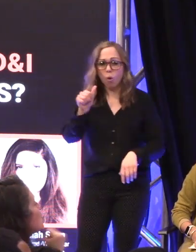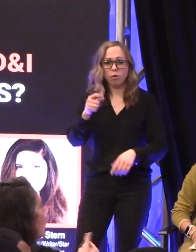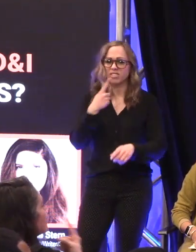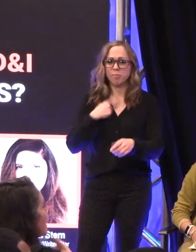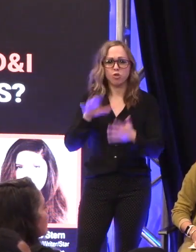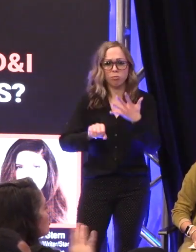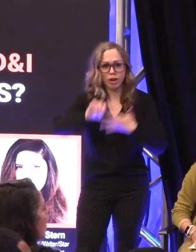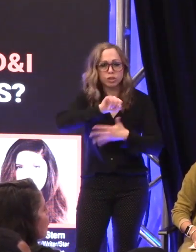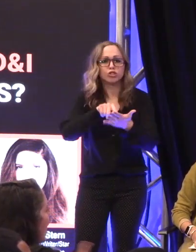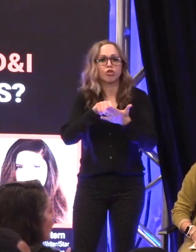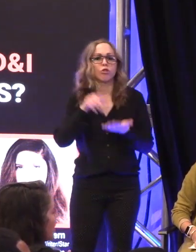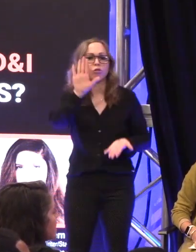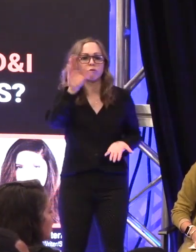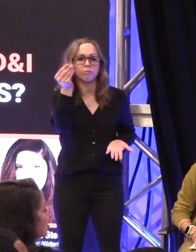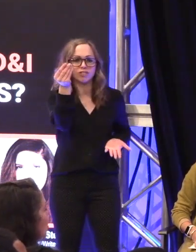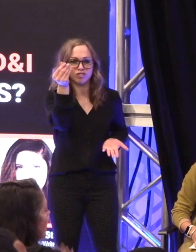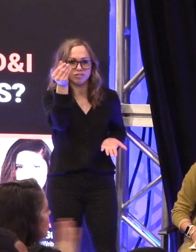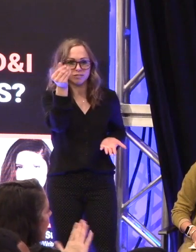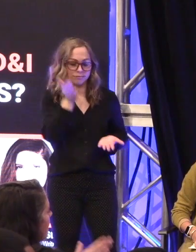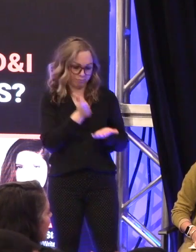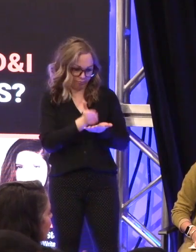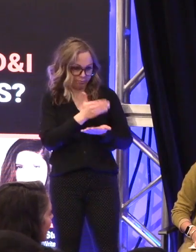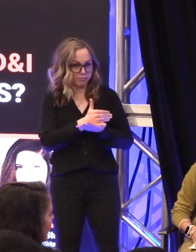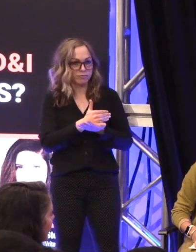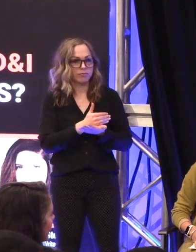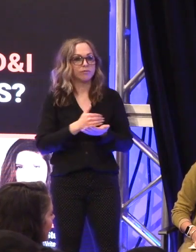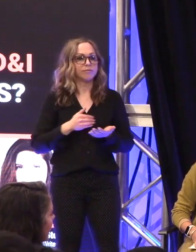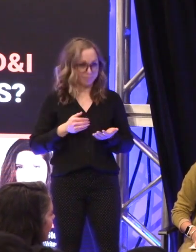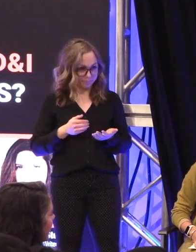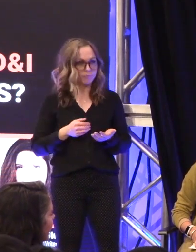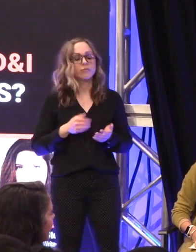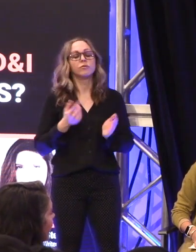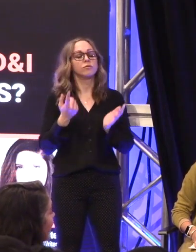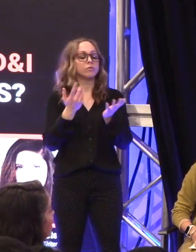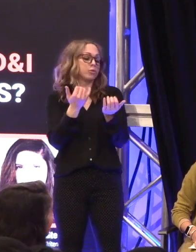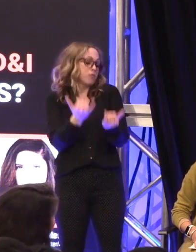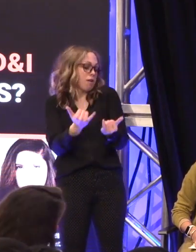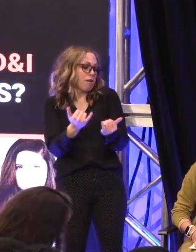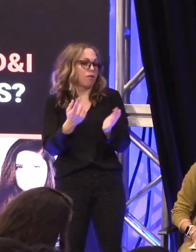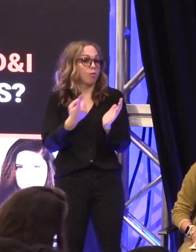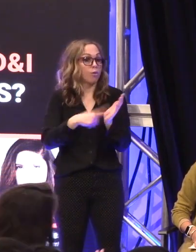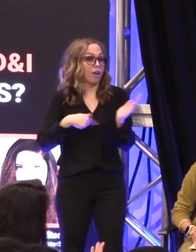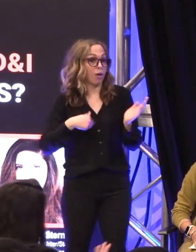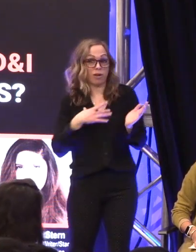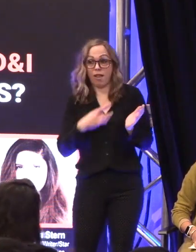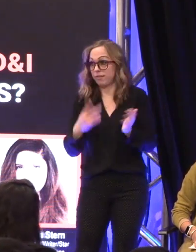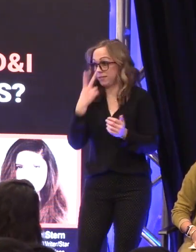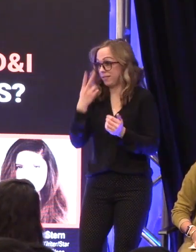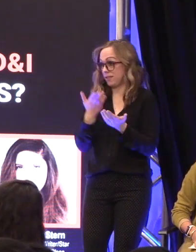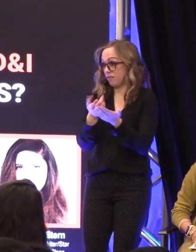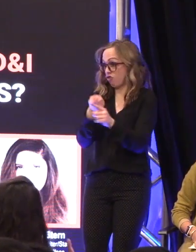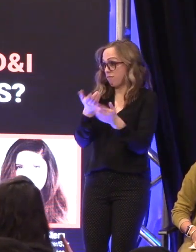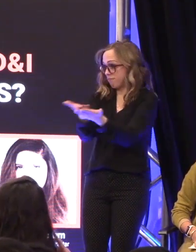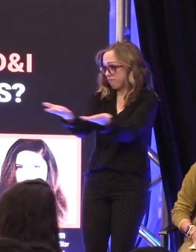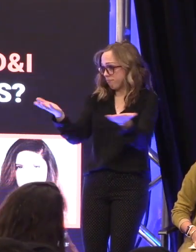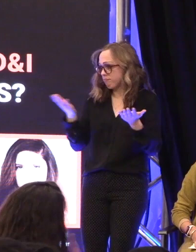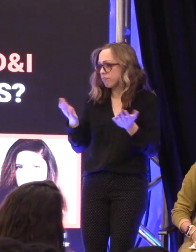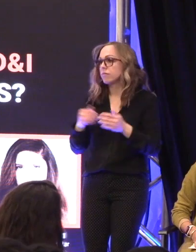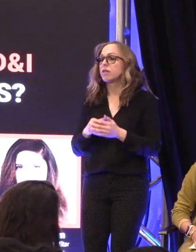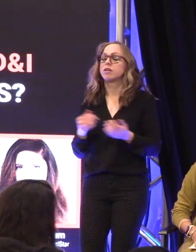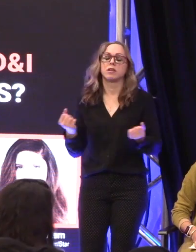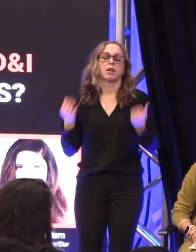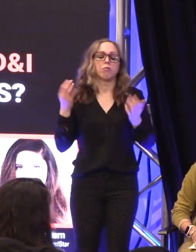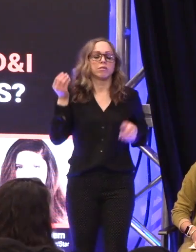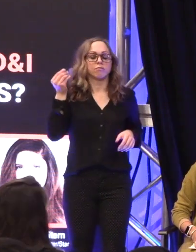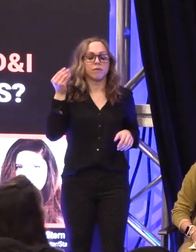budget. So what I'd love to hear from all of us is how much